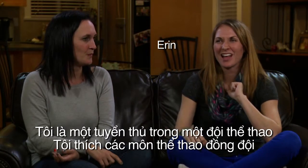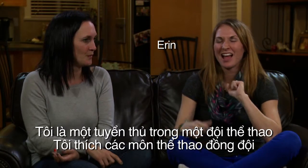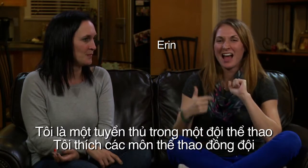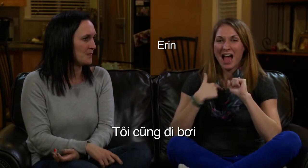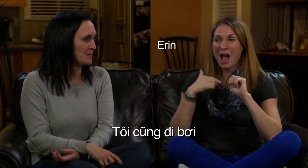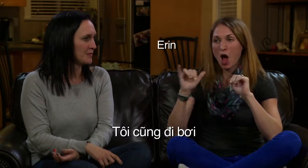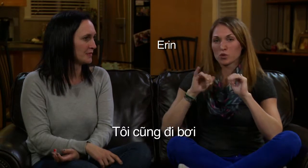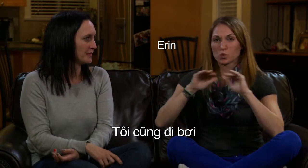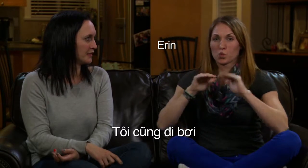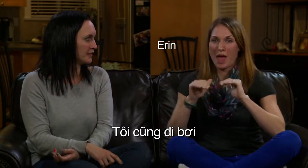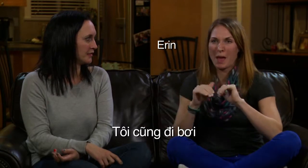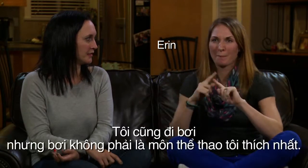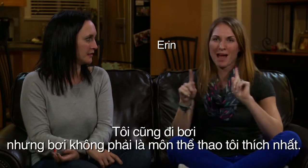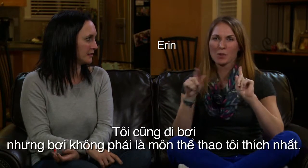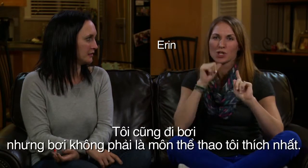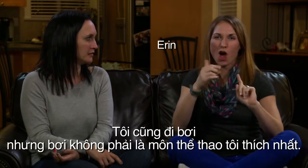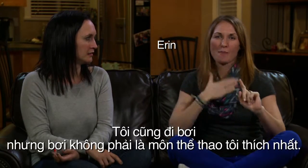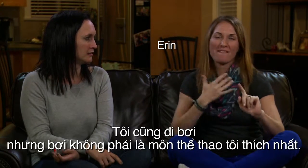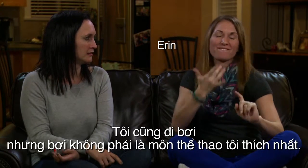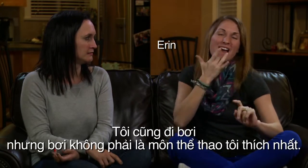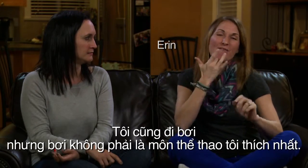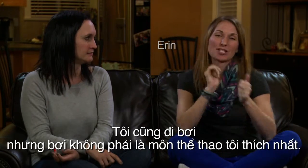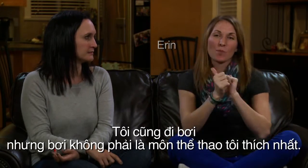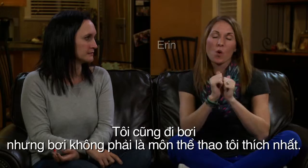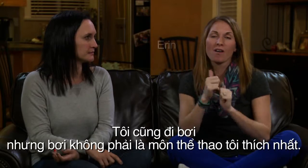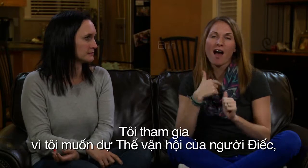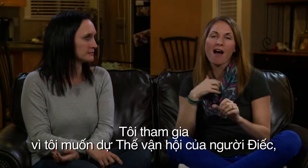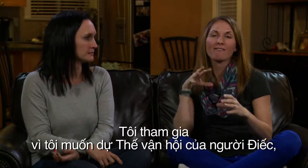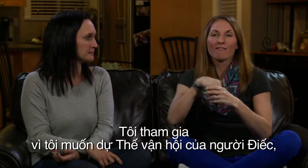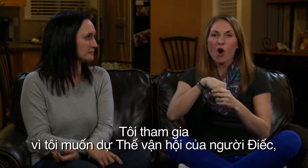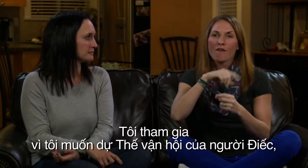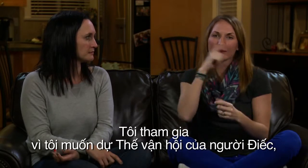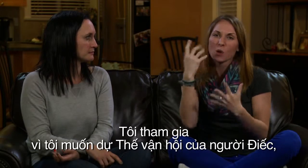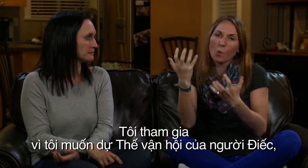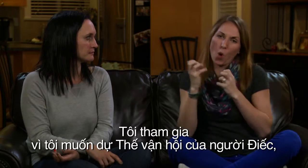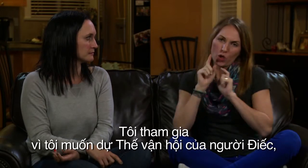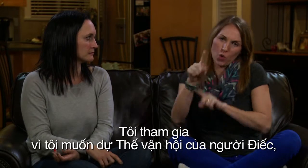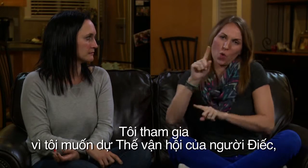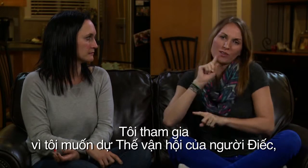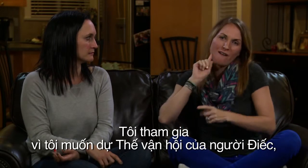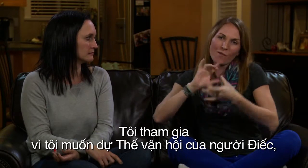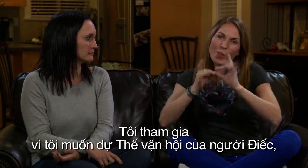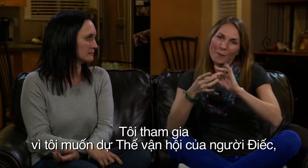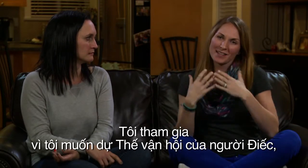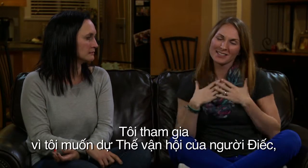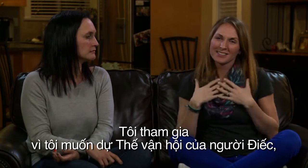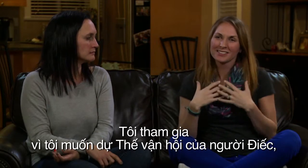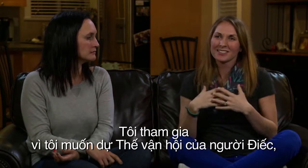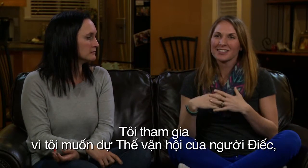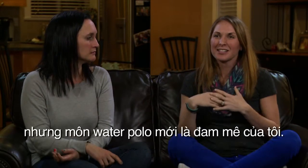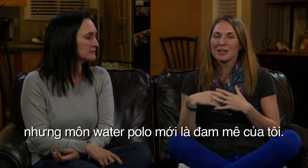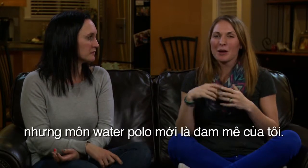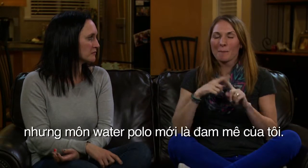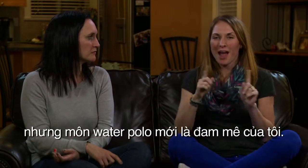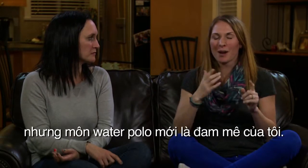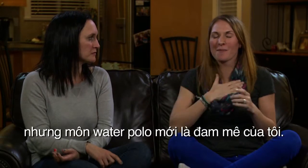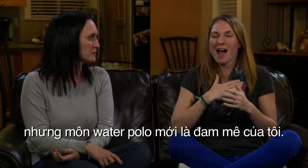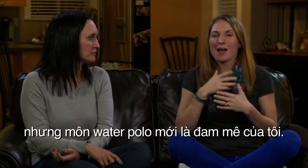I also swam, but it wasn't my favorite sport. I got involved because I wanted to go to the Deaflympics. But my